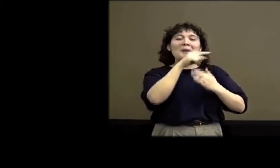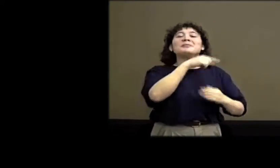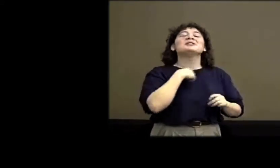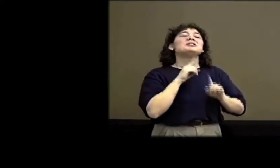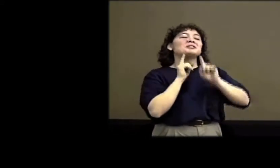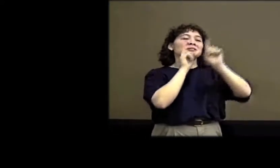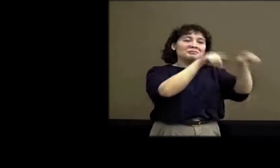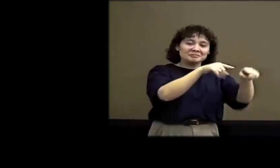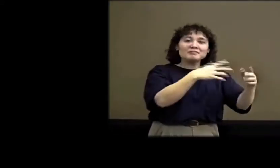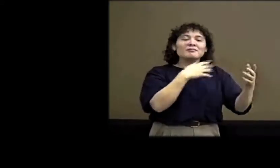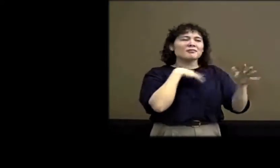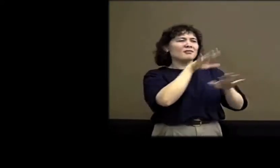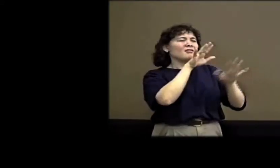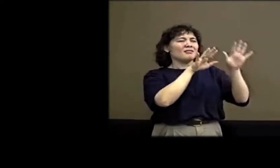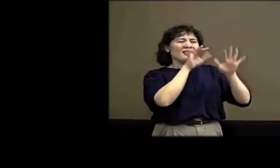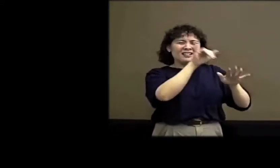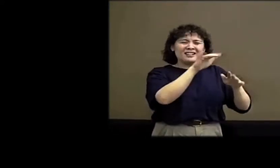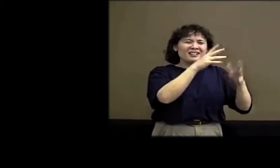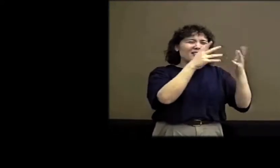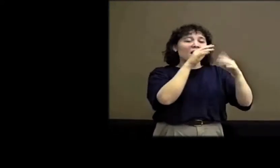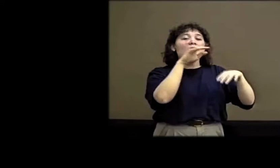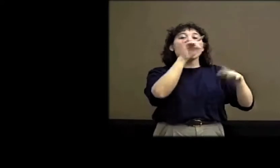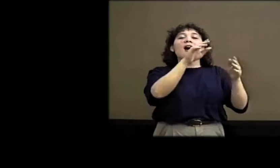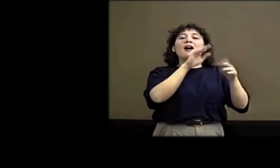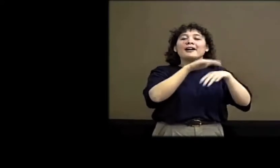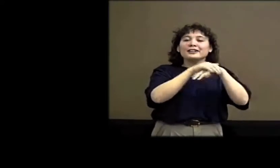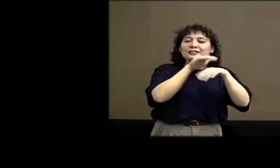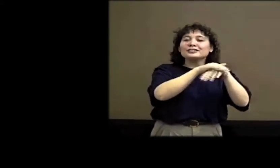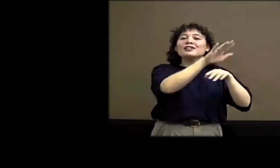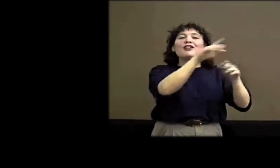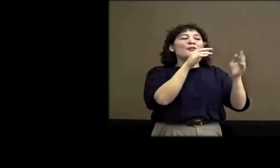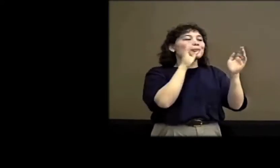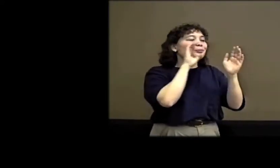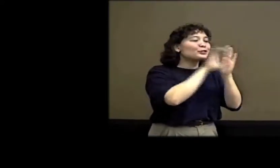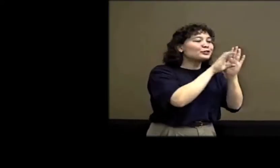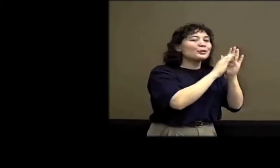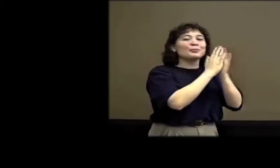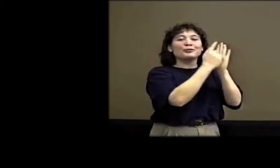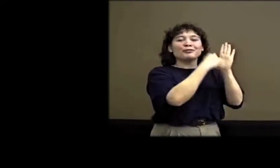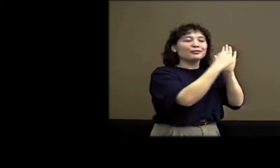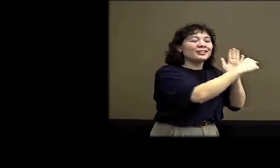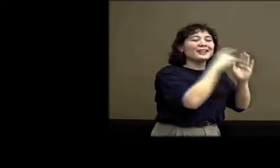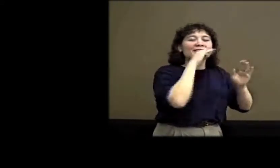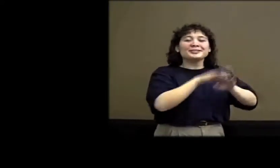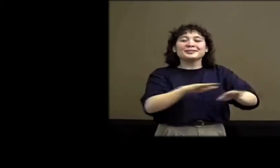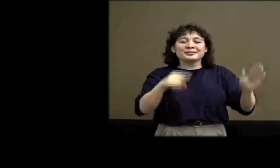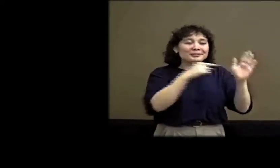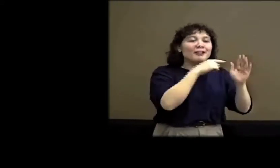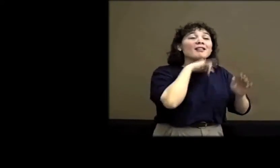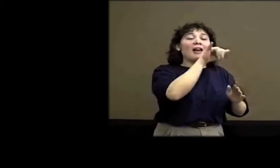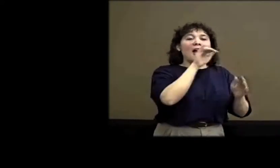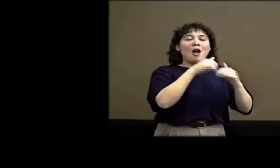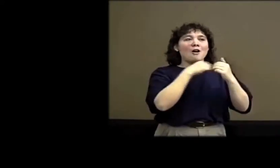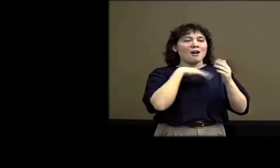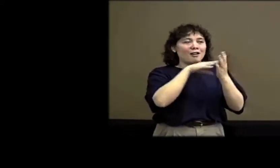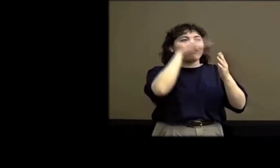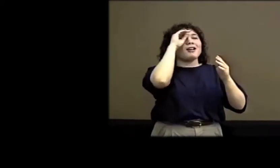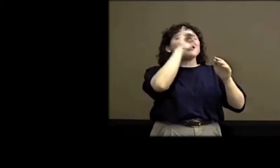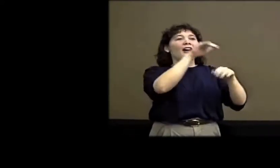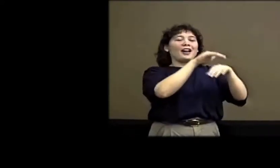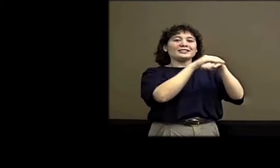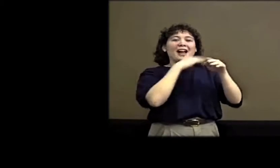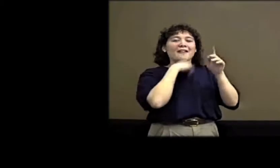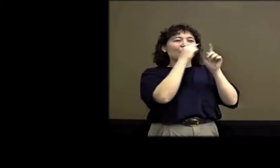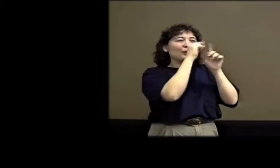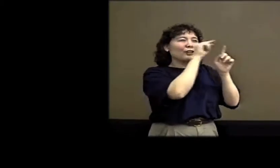went to a preschool where they had a deaf program. It was overwhelming at first. At the school, the teachers showed us English picture books, and that's